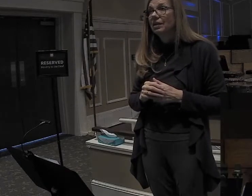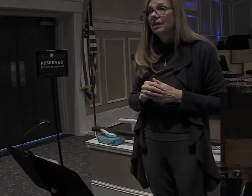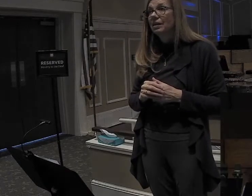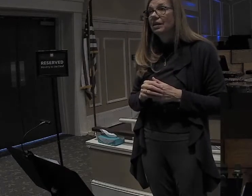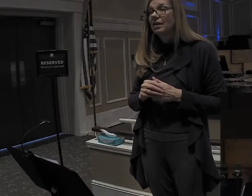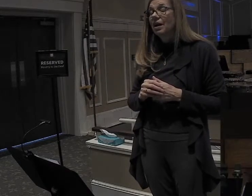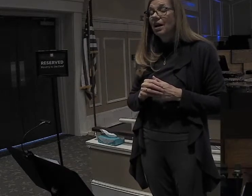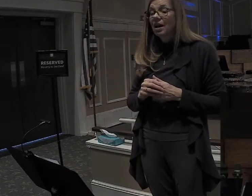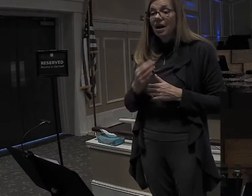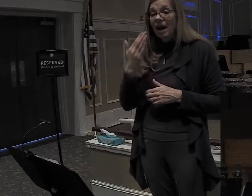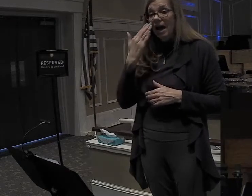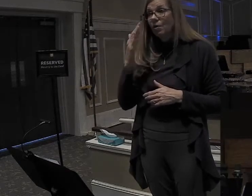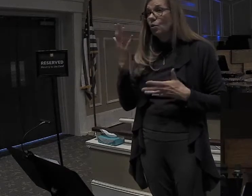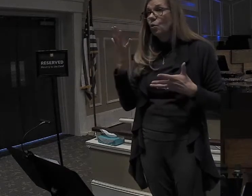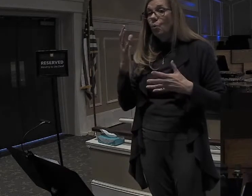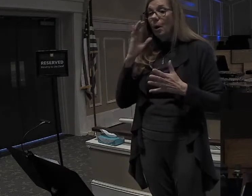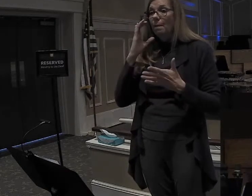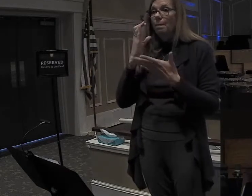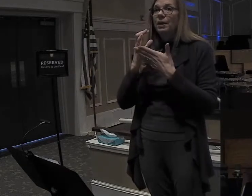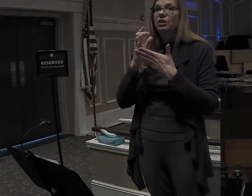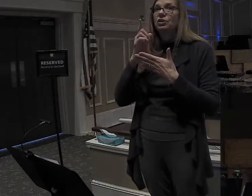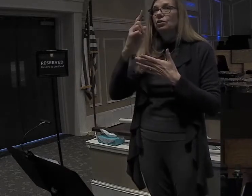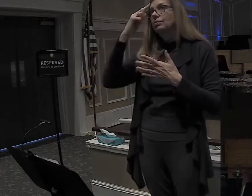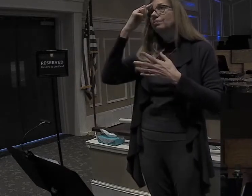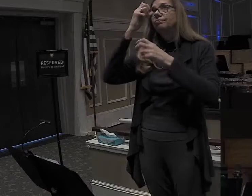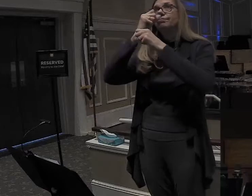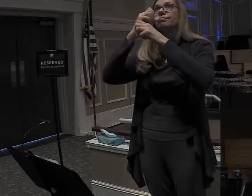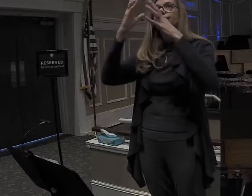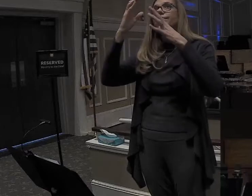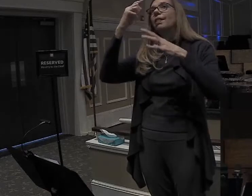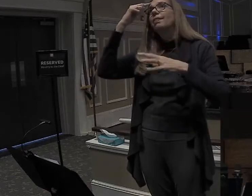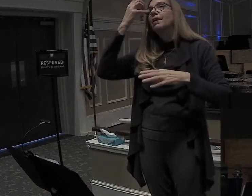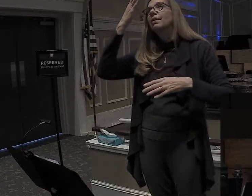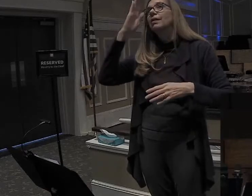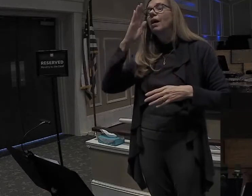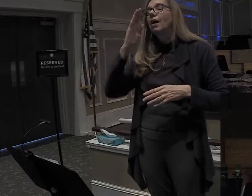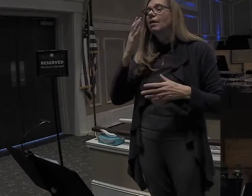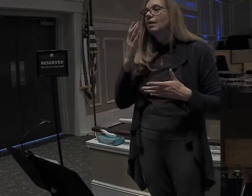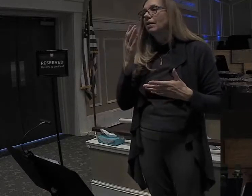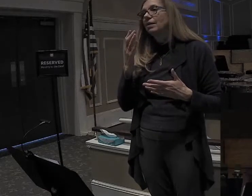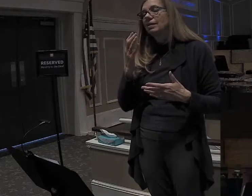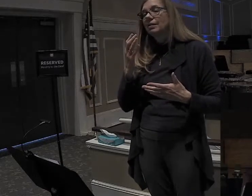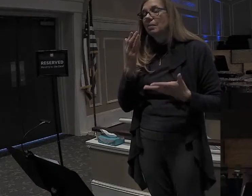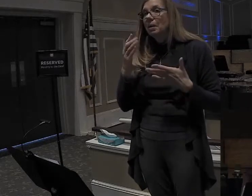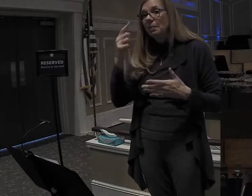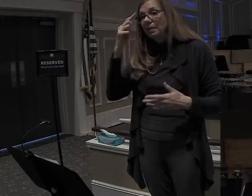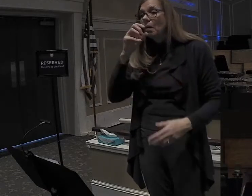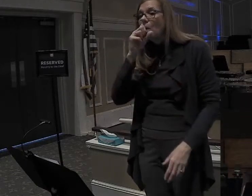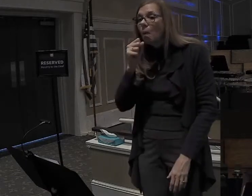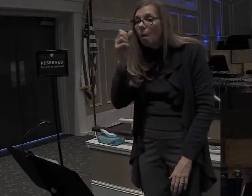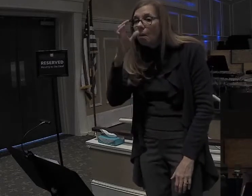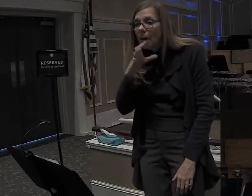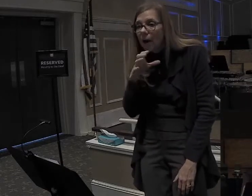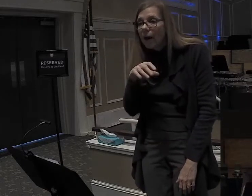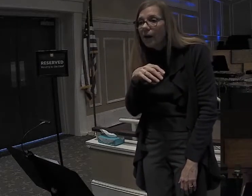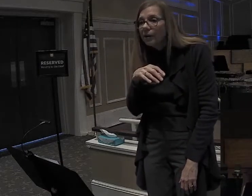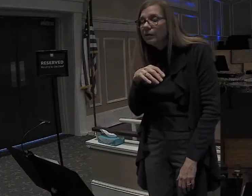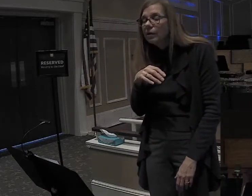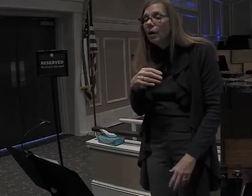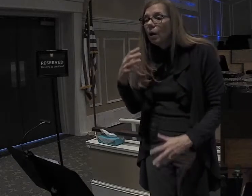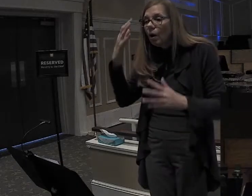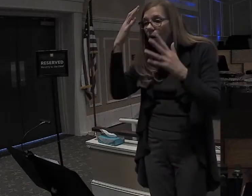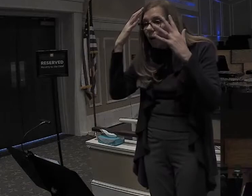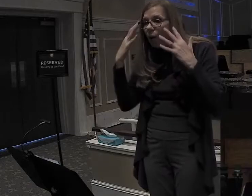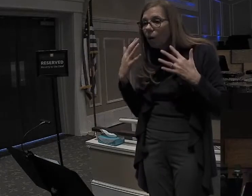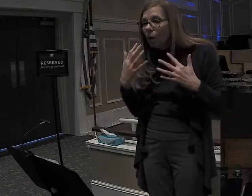And I don't know what picture of God you have in your mind. A lot of people, old man, long white hair and